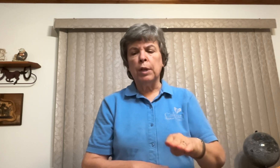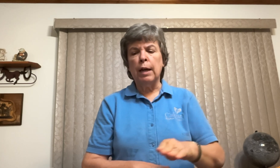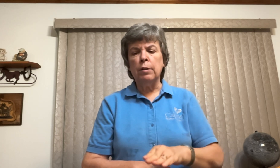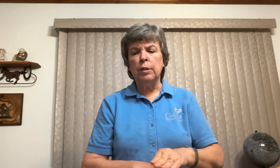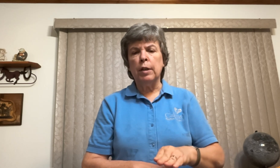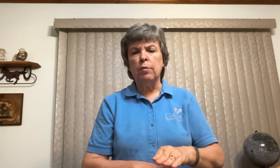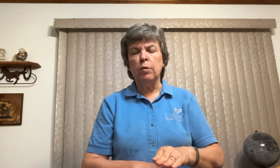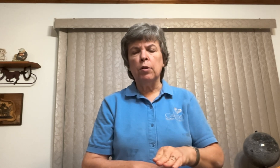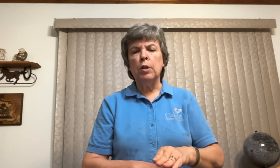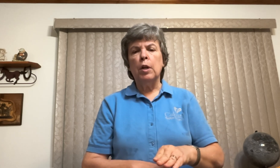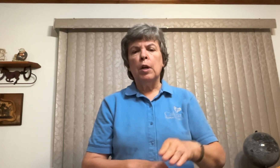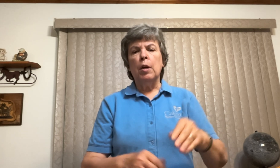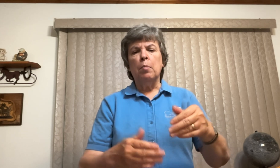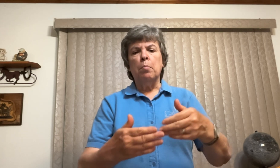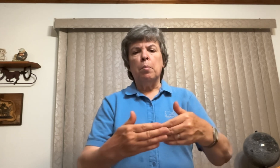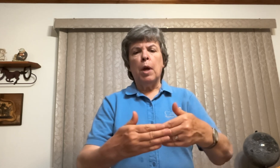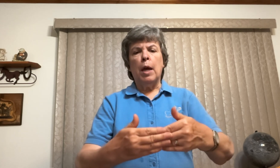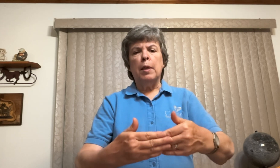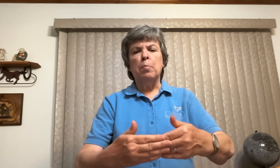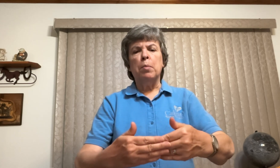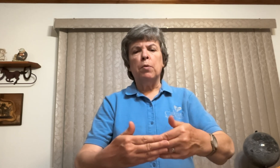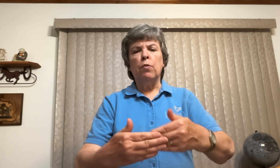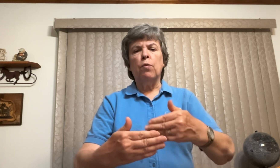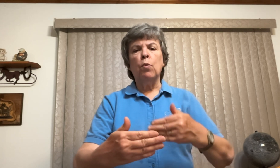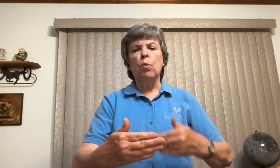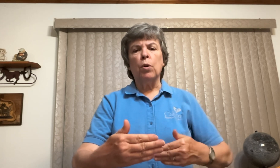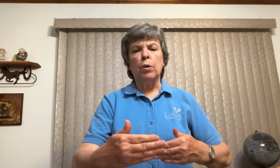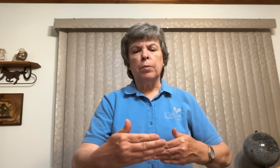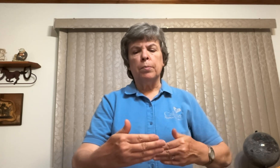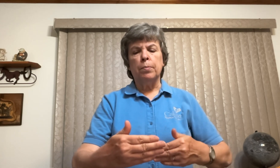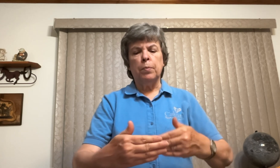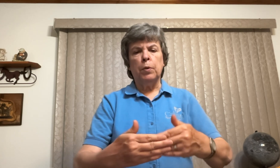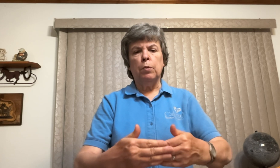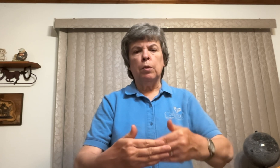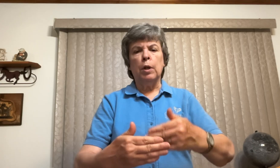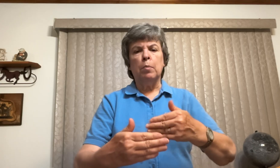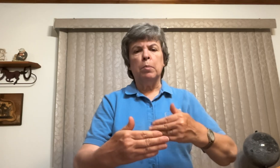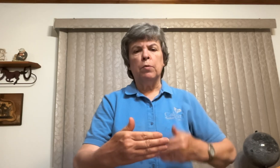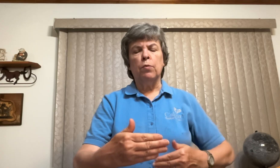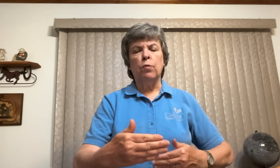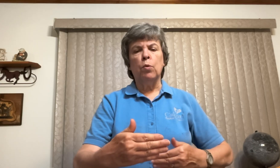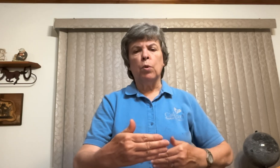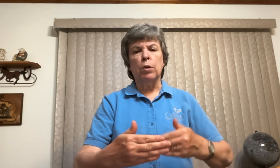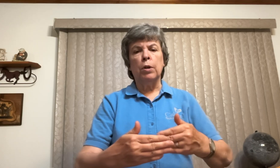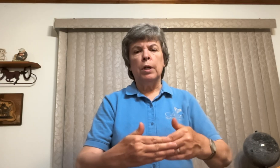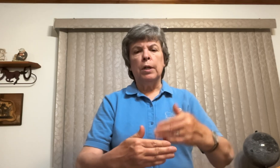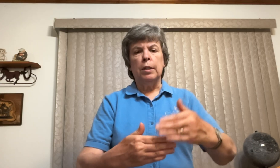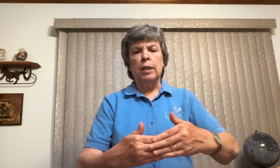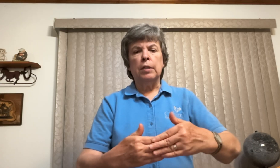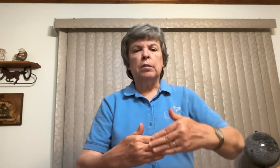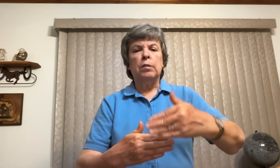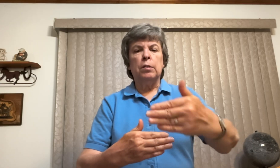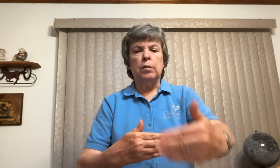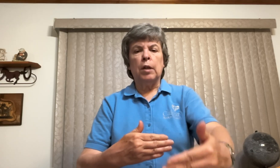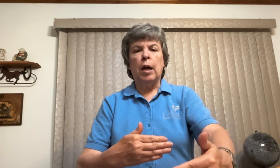down, never. And then before, you come before, and this is